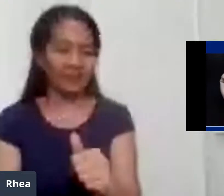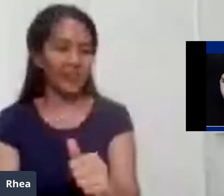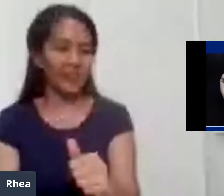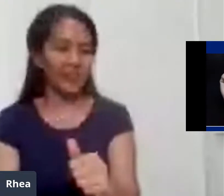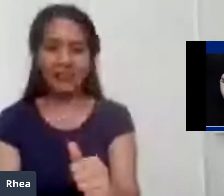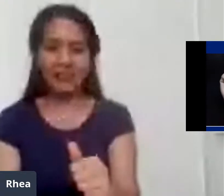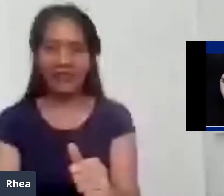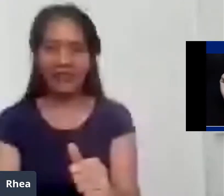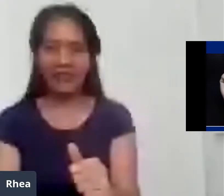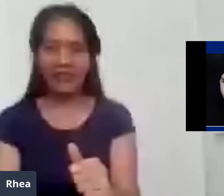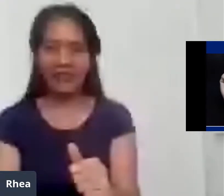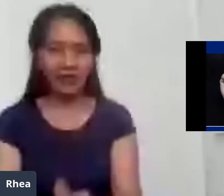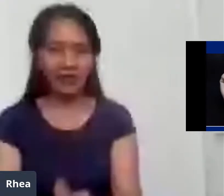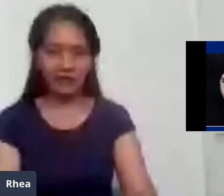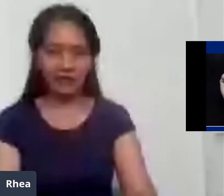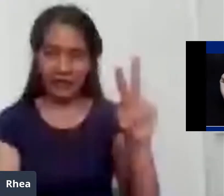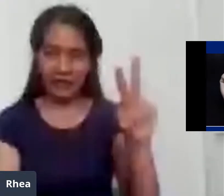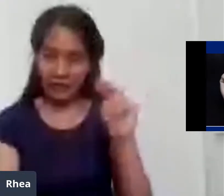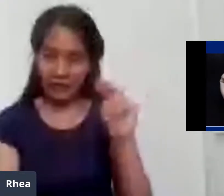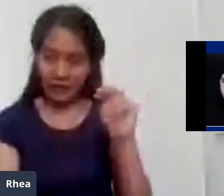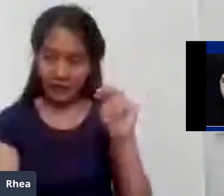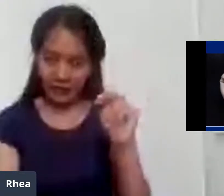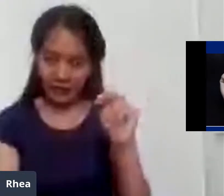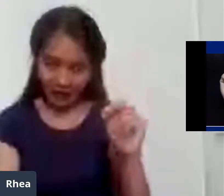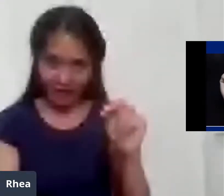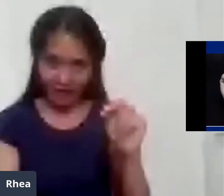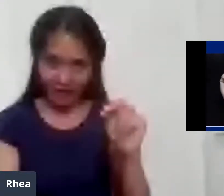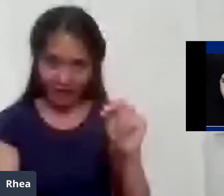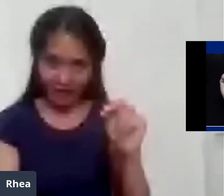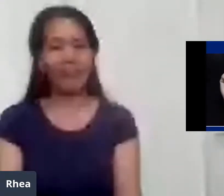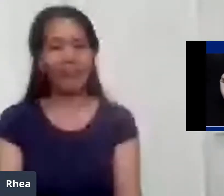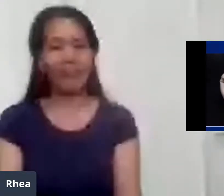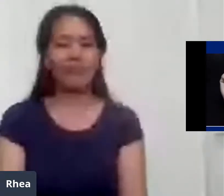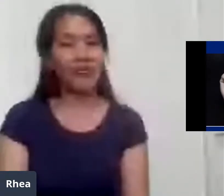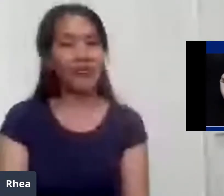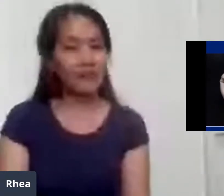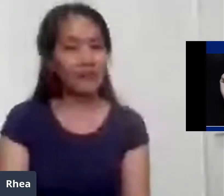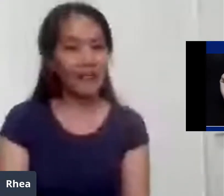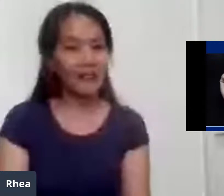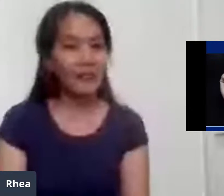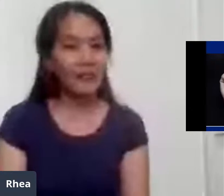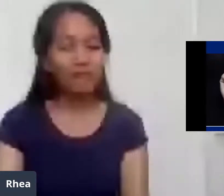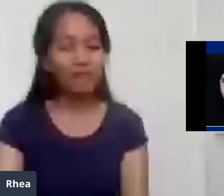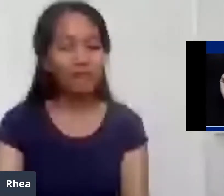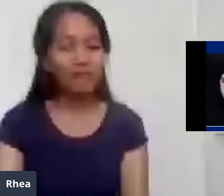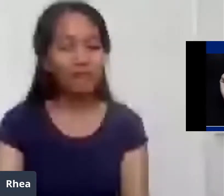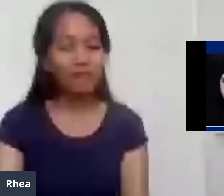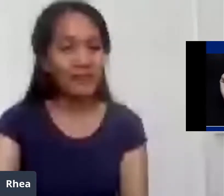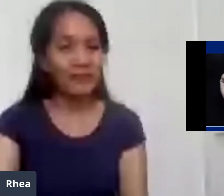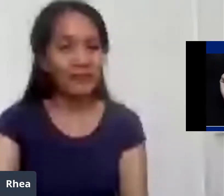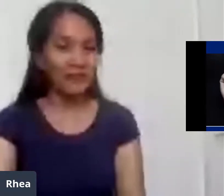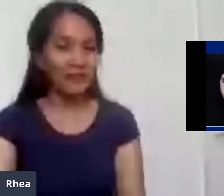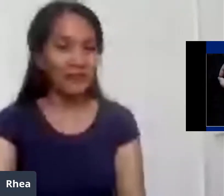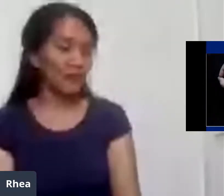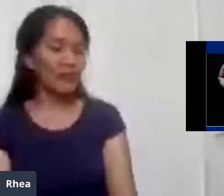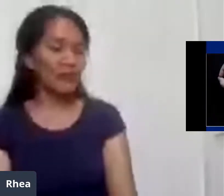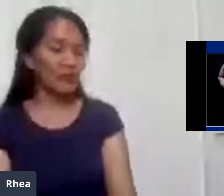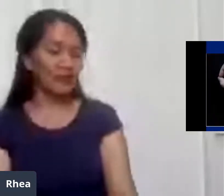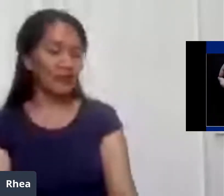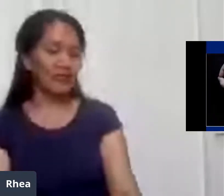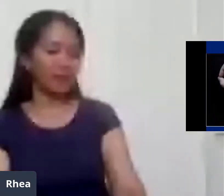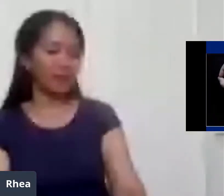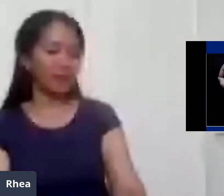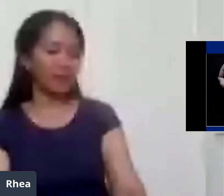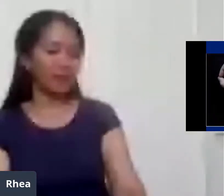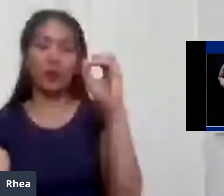Not. You are not allowed to go out for letter N. Are you following? Next, we